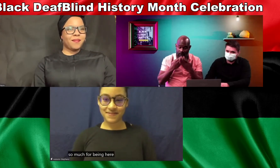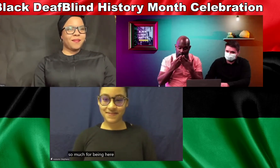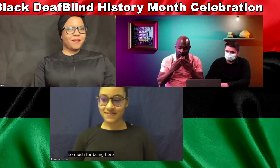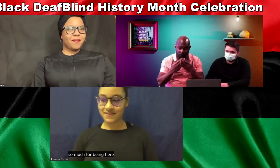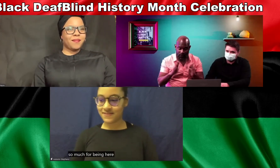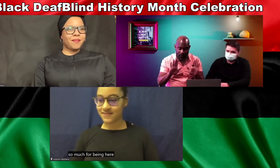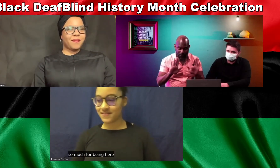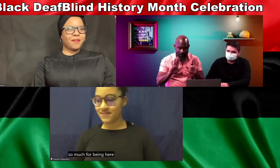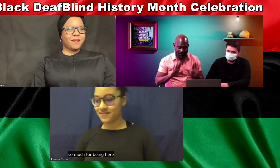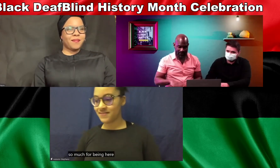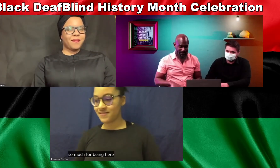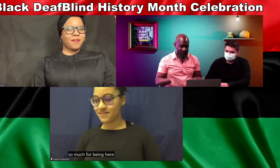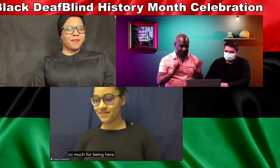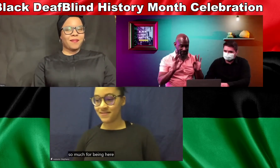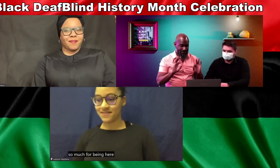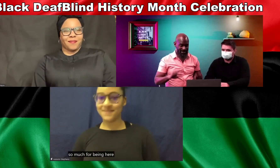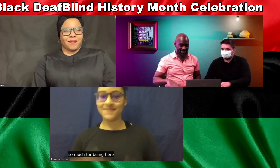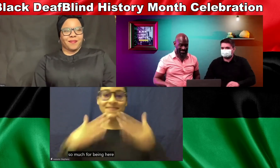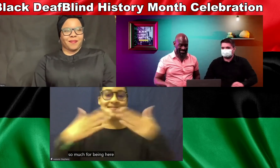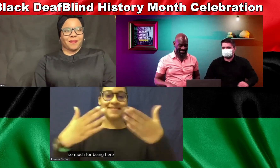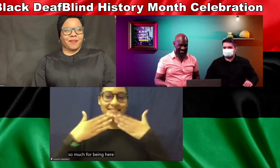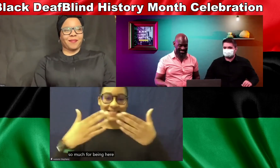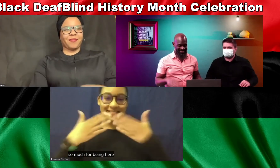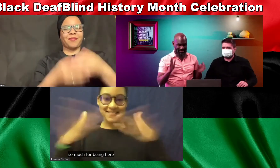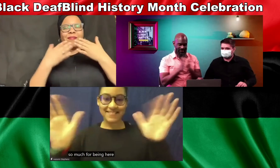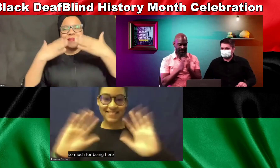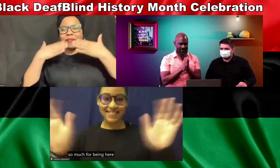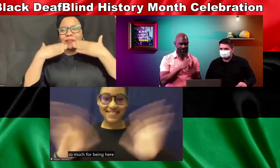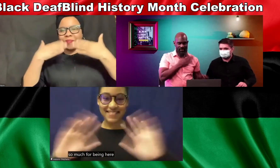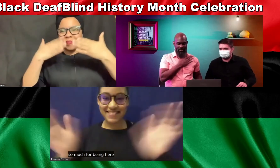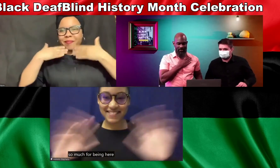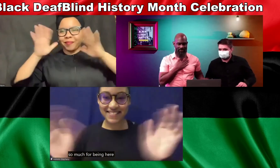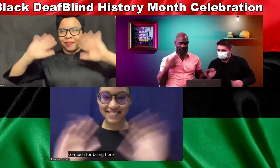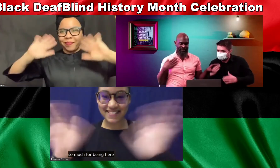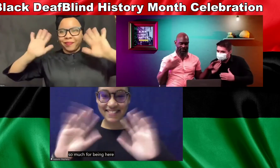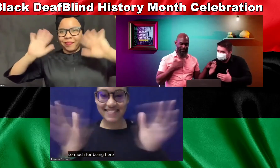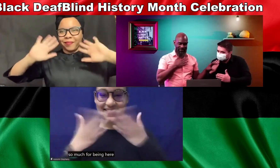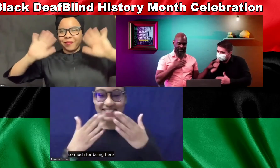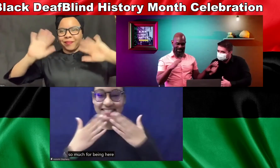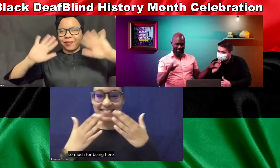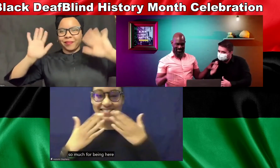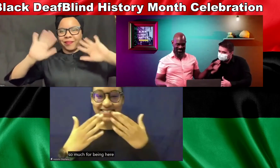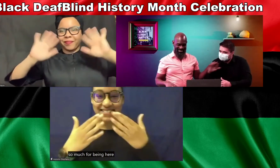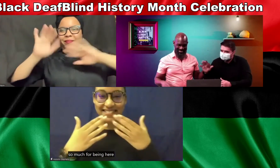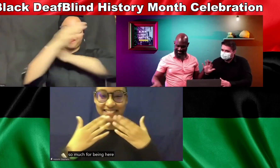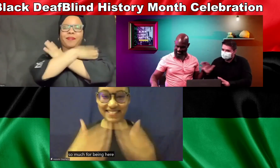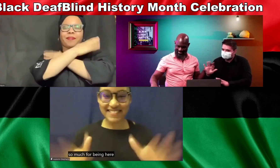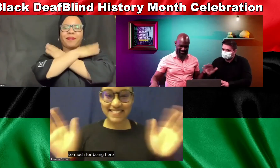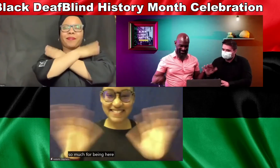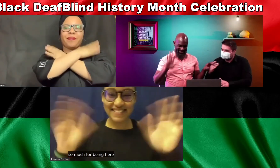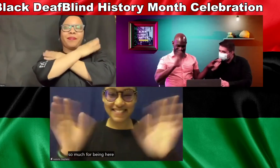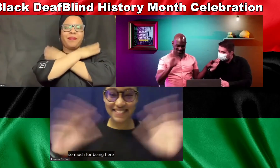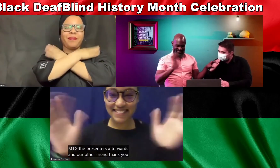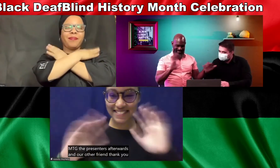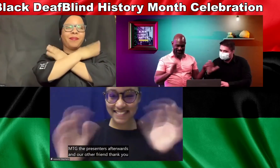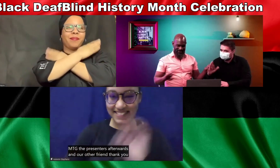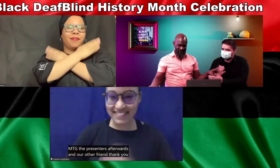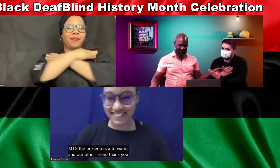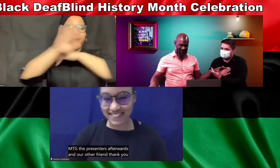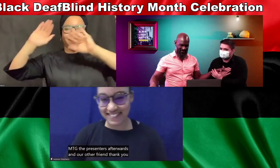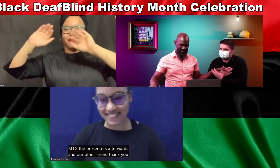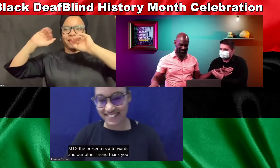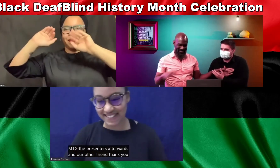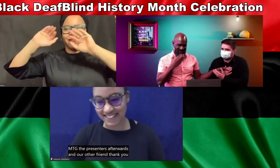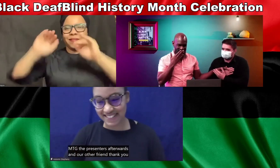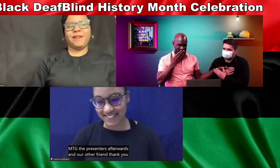And I'll be meeting the presenters afterwards in our other thread. Thank you. Thank you all so much.